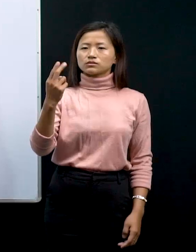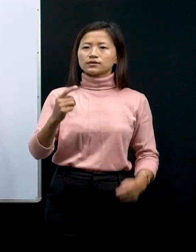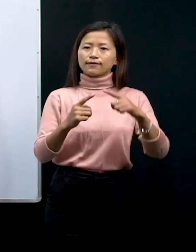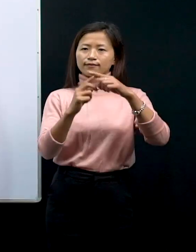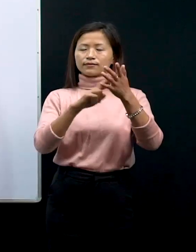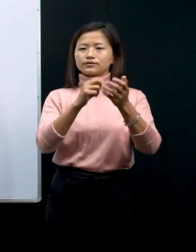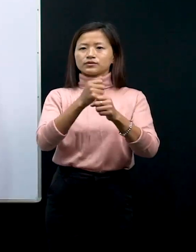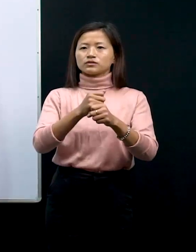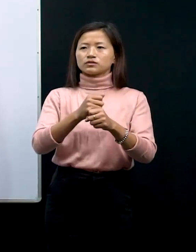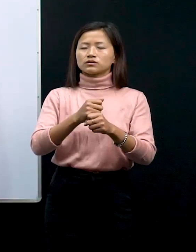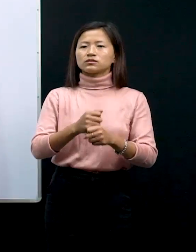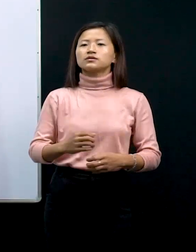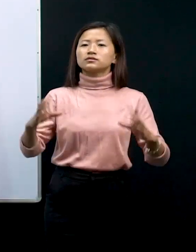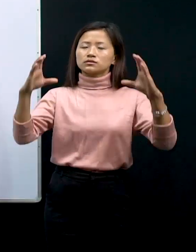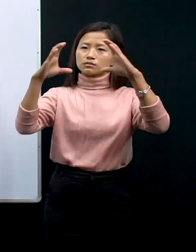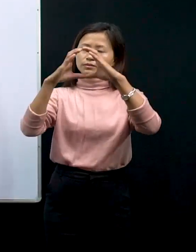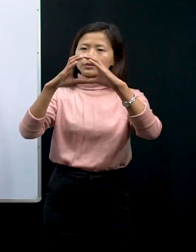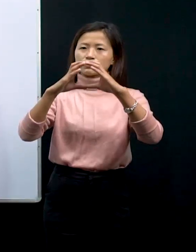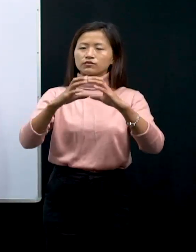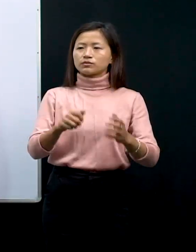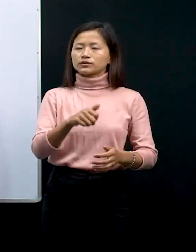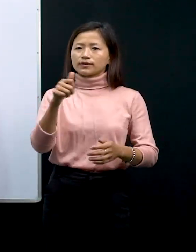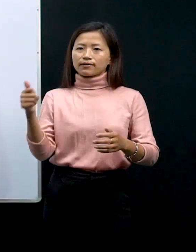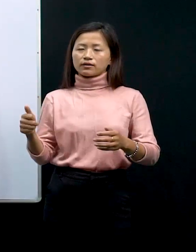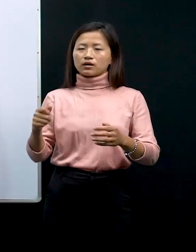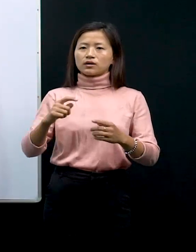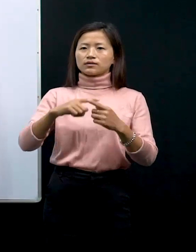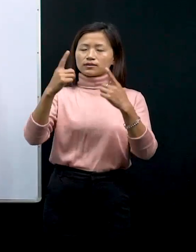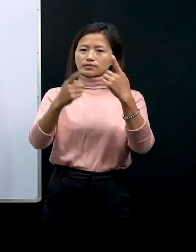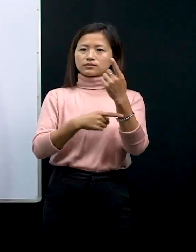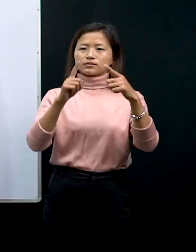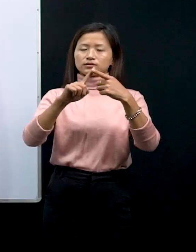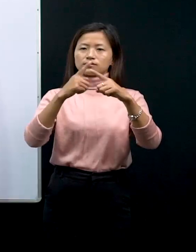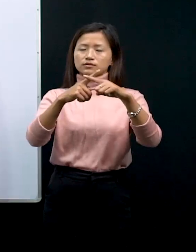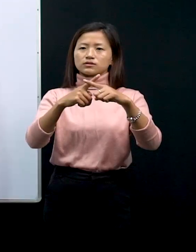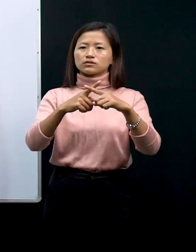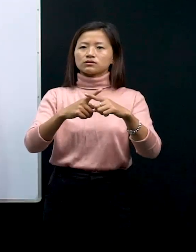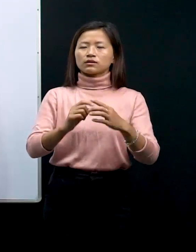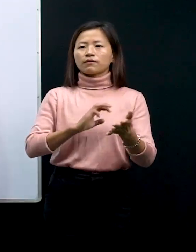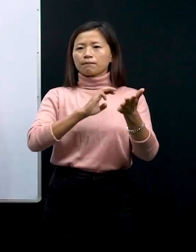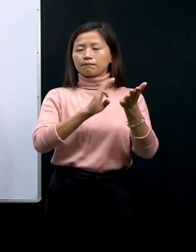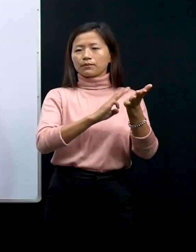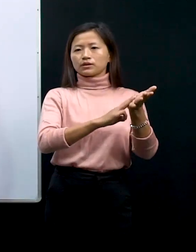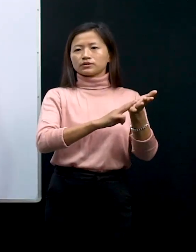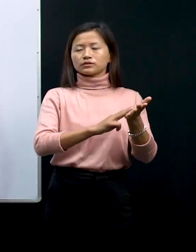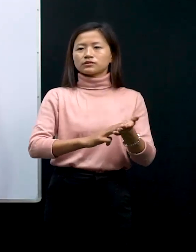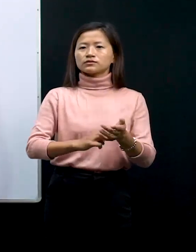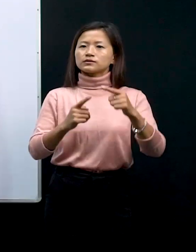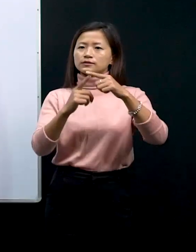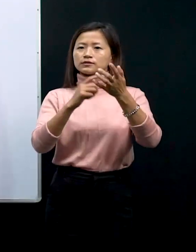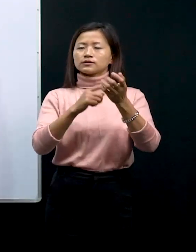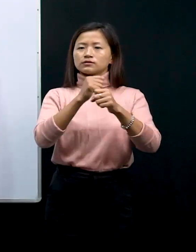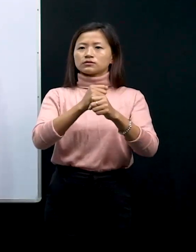a circle from an external point, but at the same time numerous millions of tangents can be drawn to a